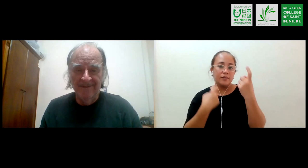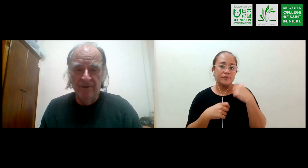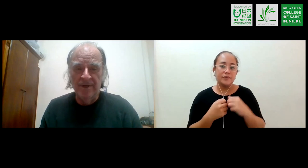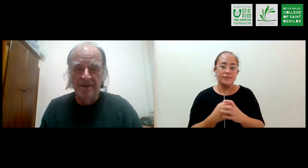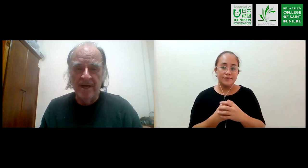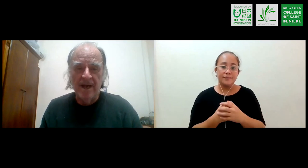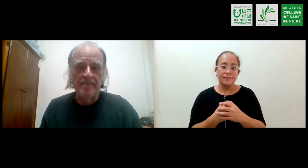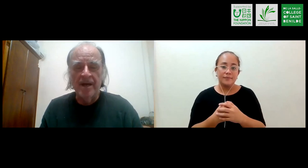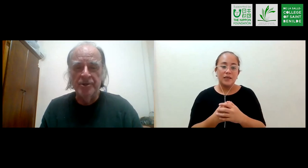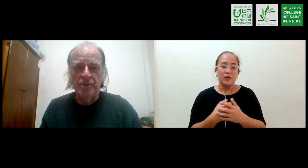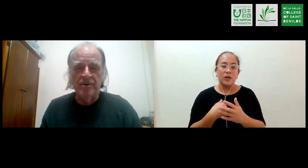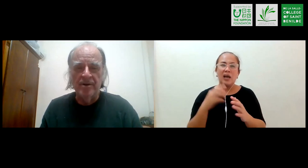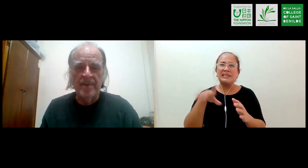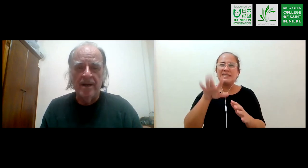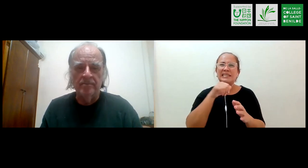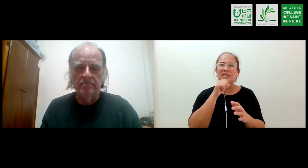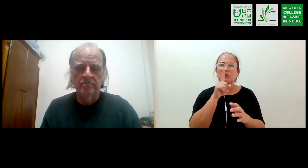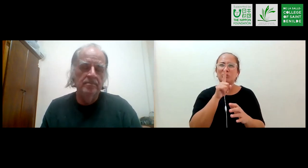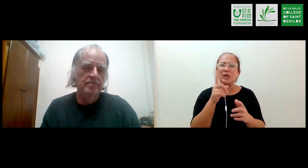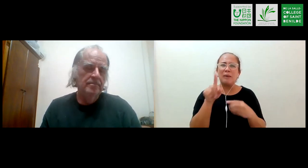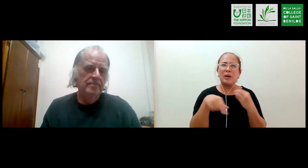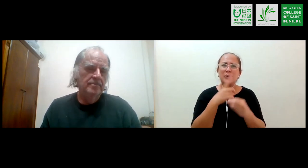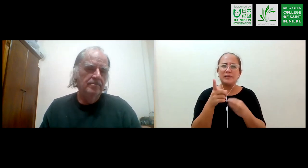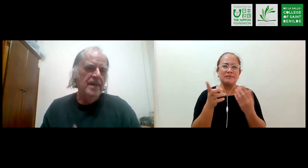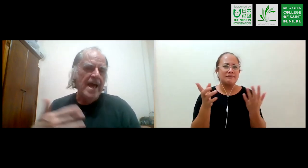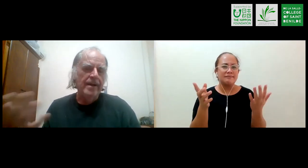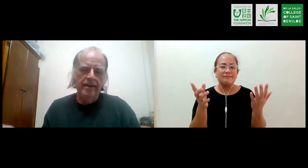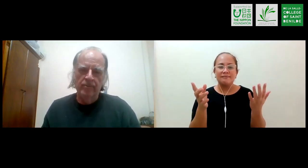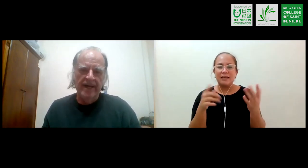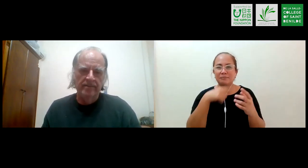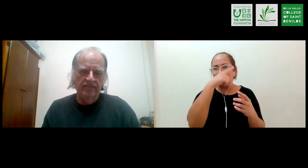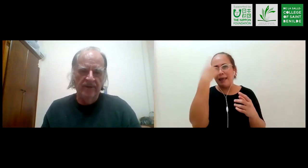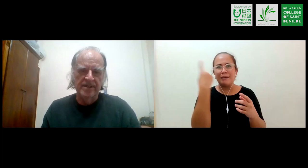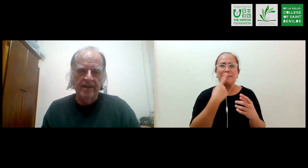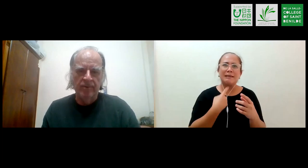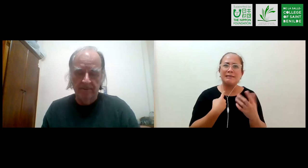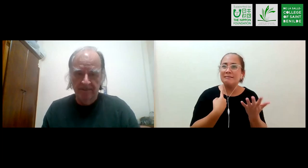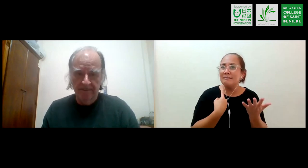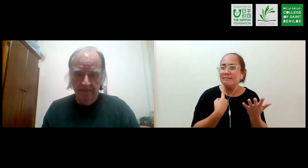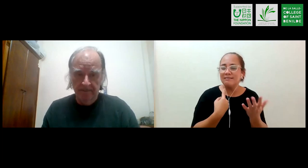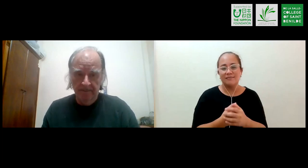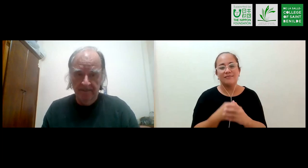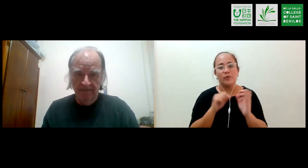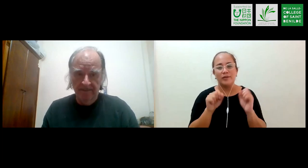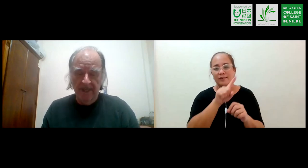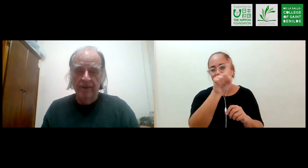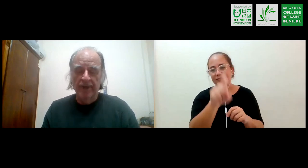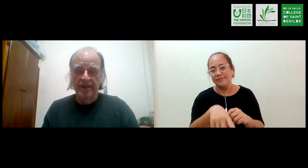You can say, I'm not sure about black and red, for example. And then we can have